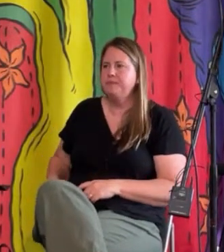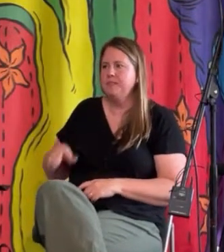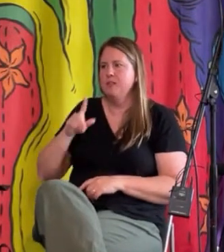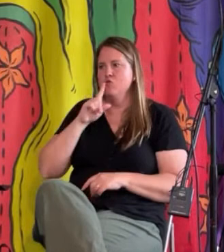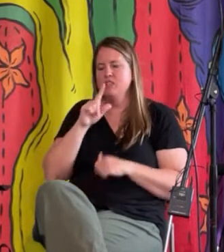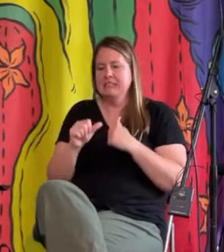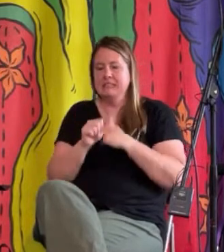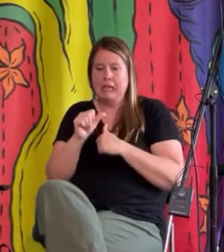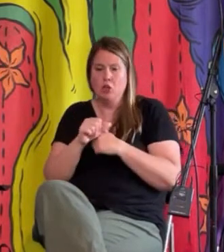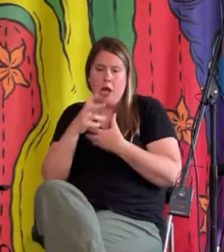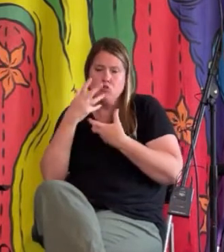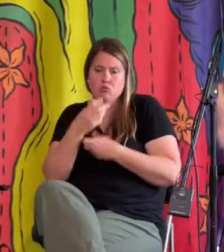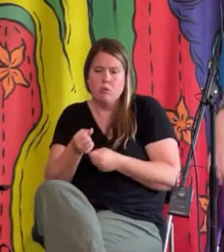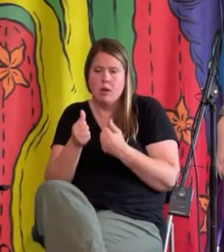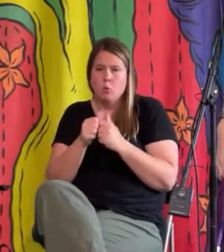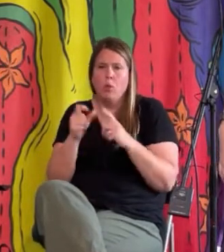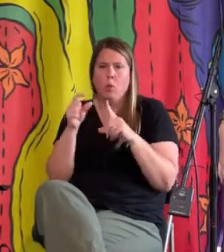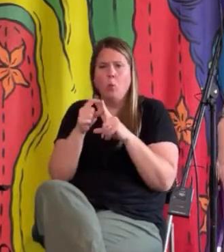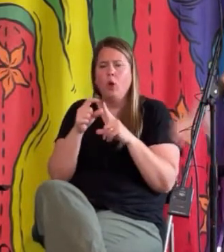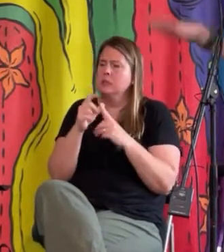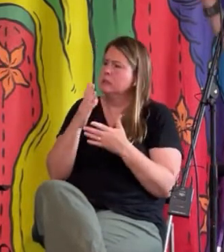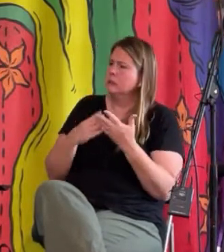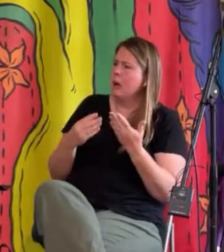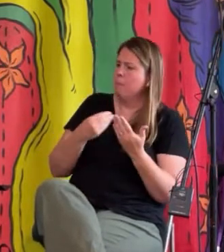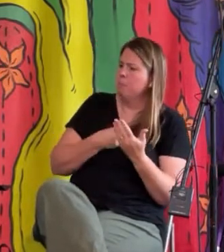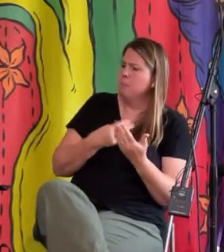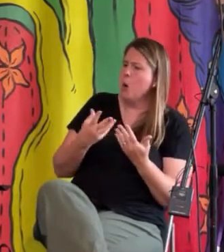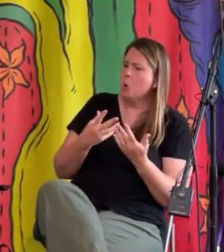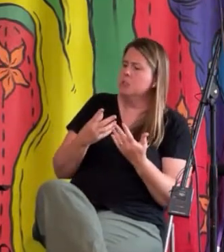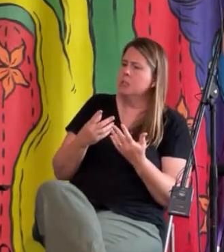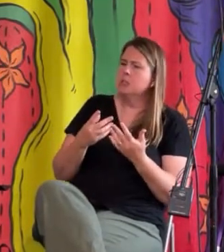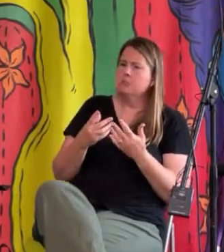some poets, a lot of poets, I think I trust my life with facts.